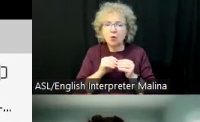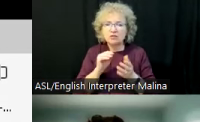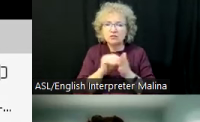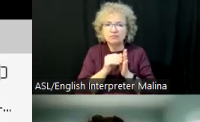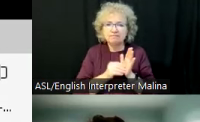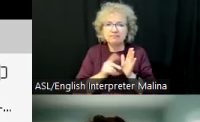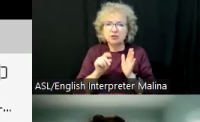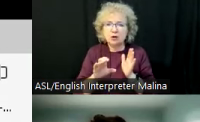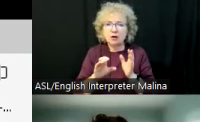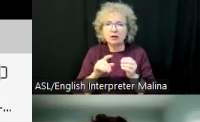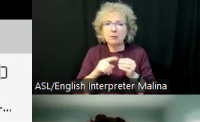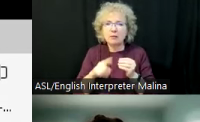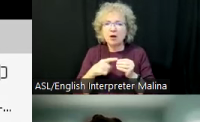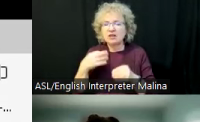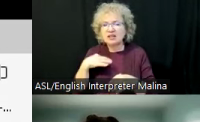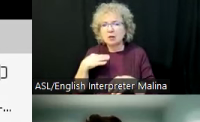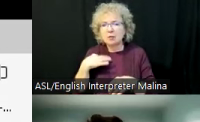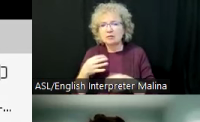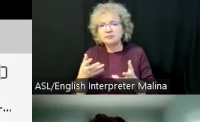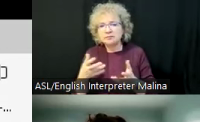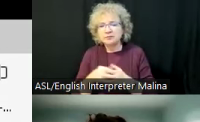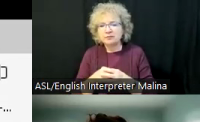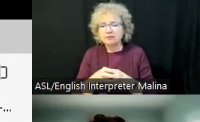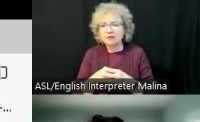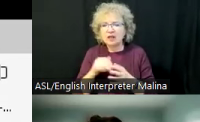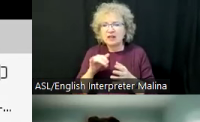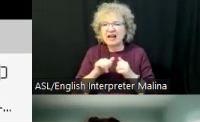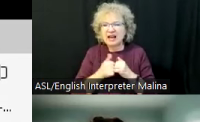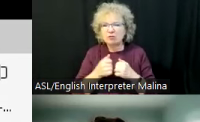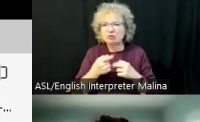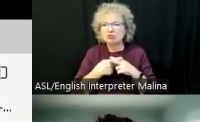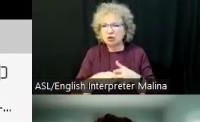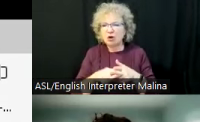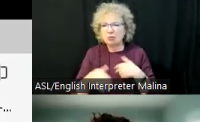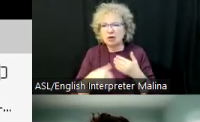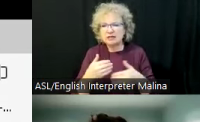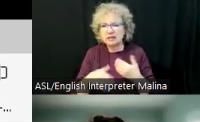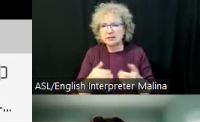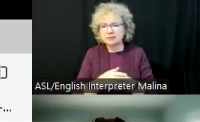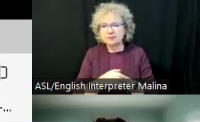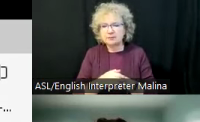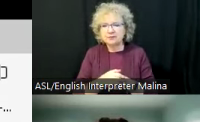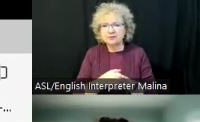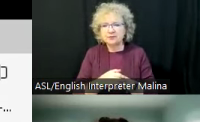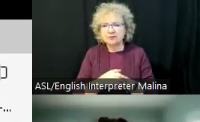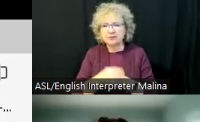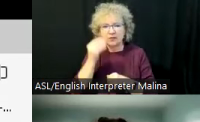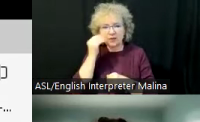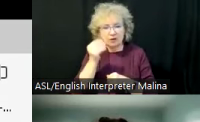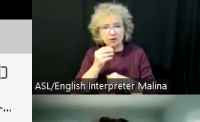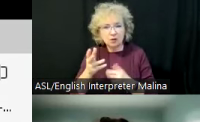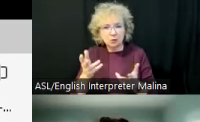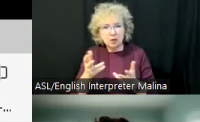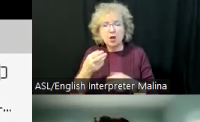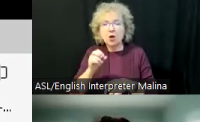eligibility. So that is kind of the kickoff of the process. Just to note, an OHP member can